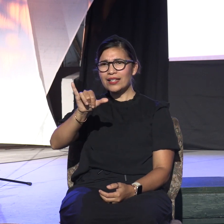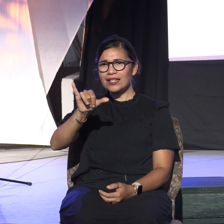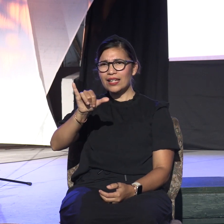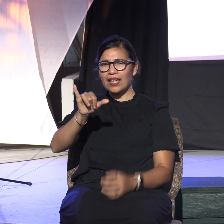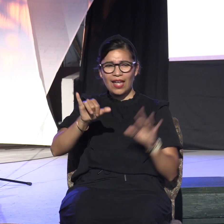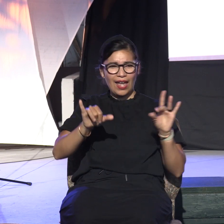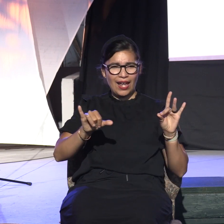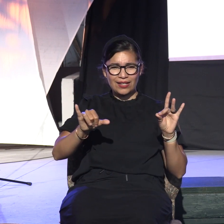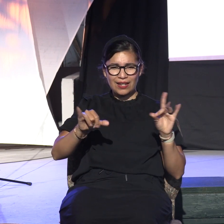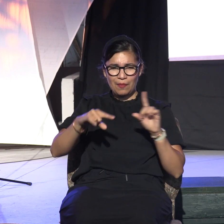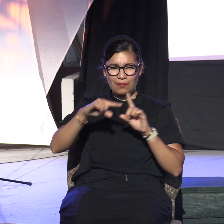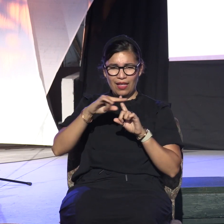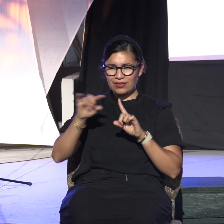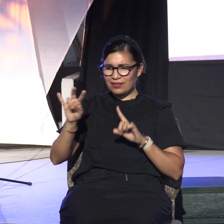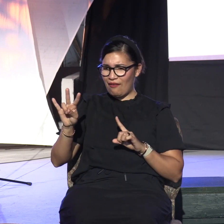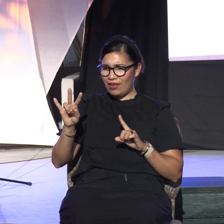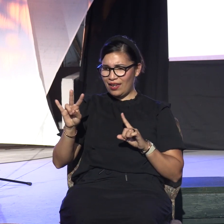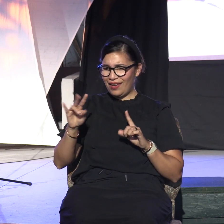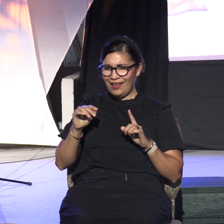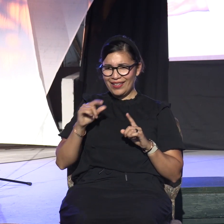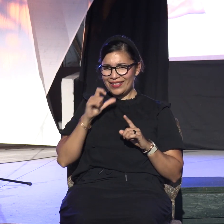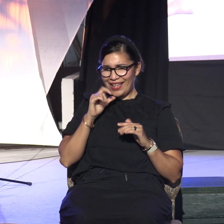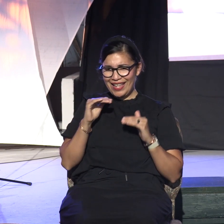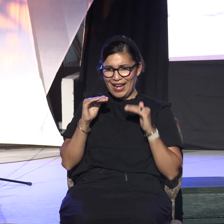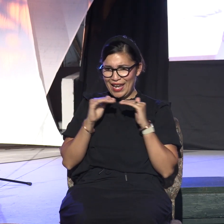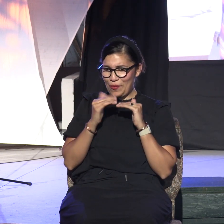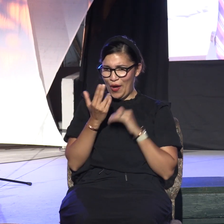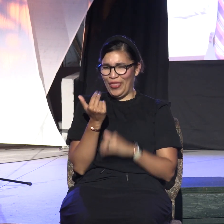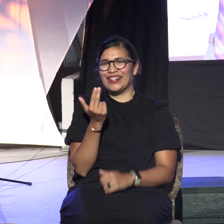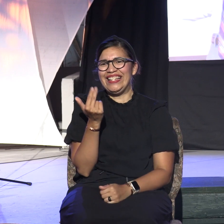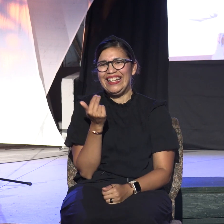He said, you know what, Coach, you're right.